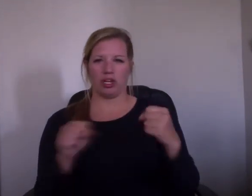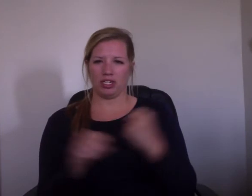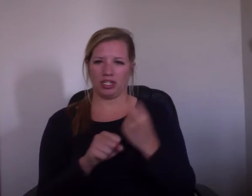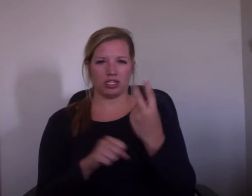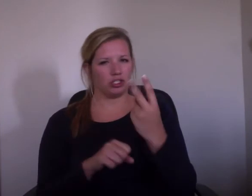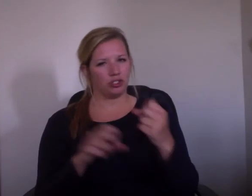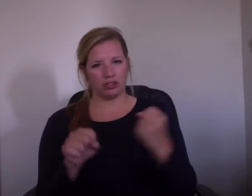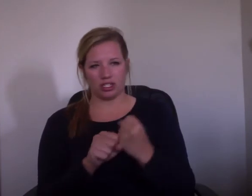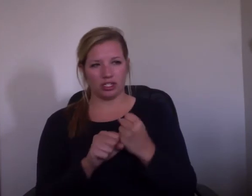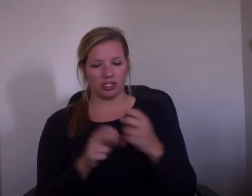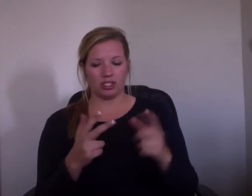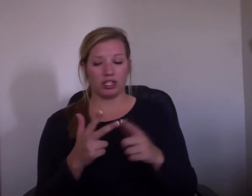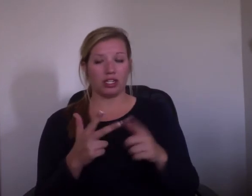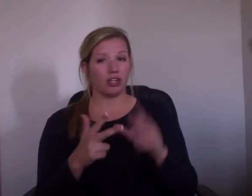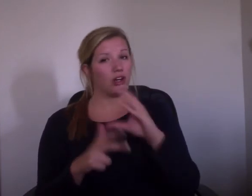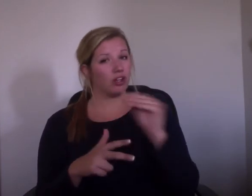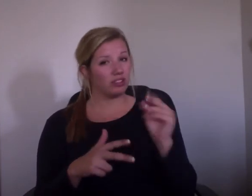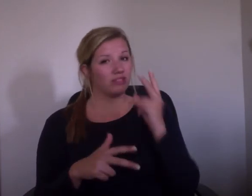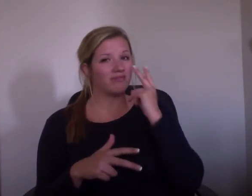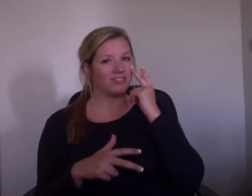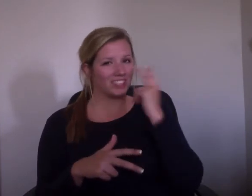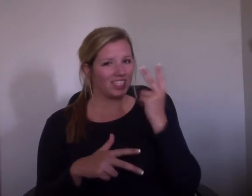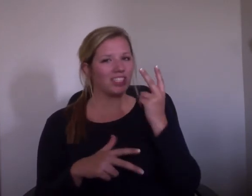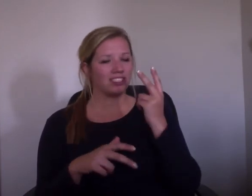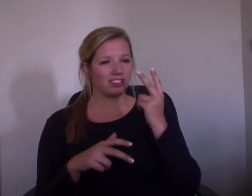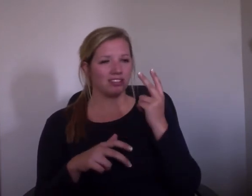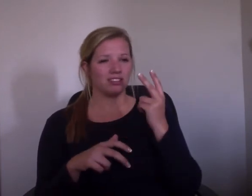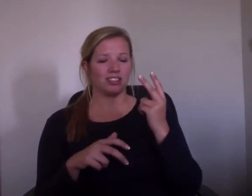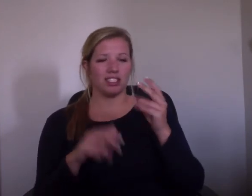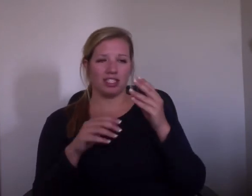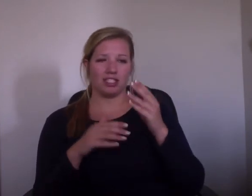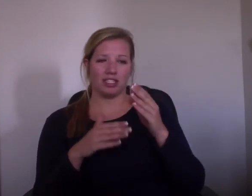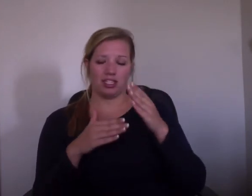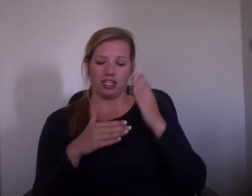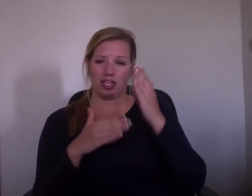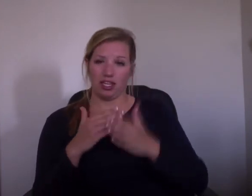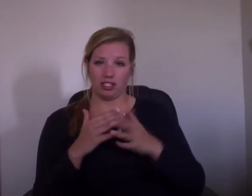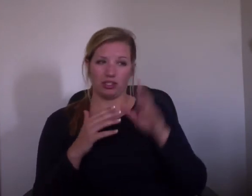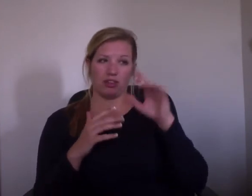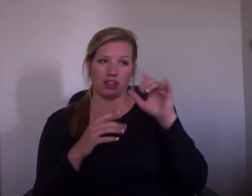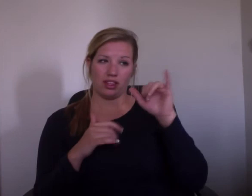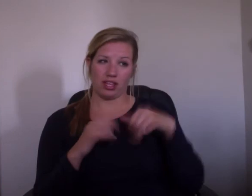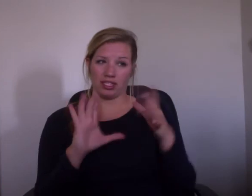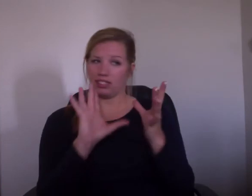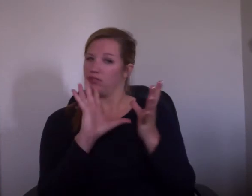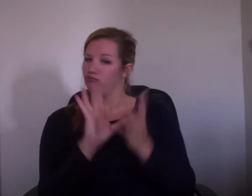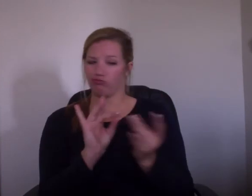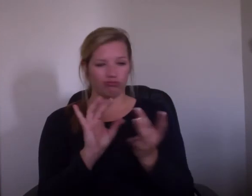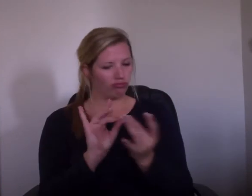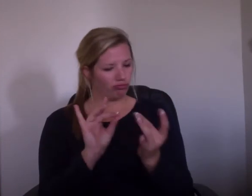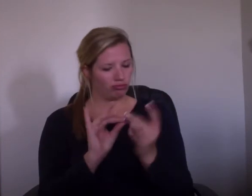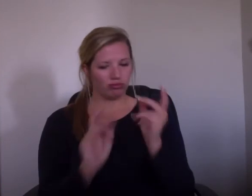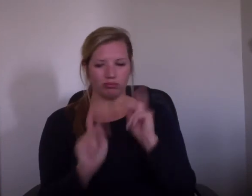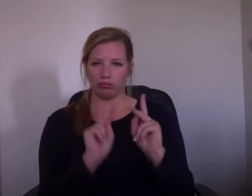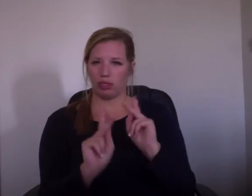the light at the end of the tunnel. Okay, so that was the official party line that LBJ promoted and pushed. But again,